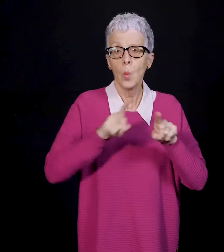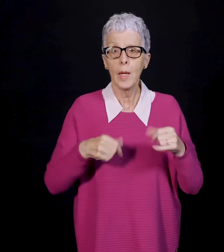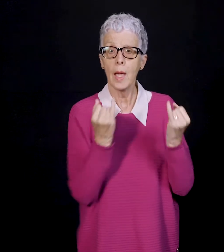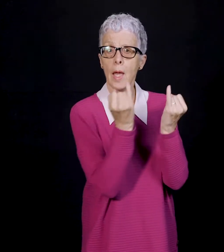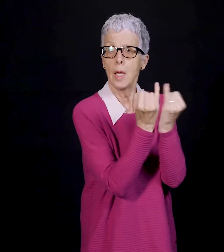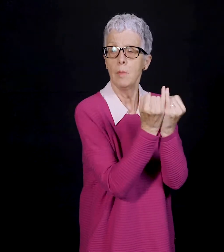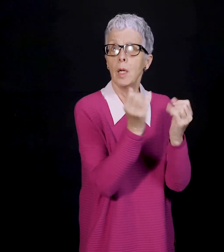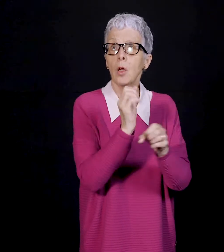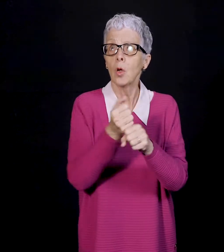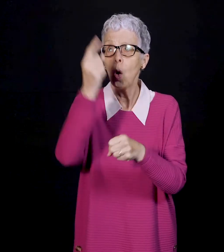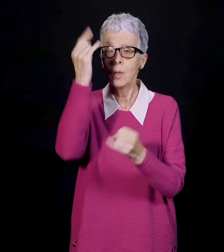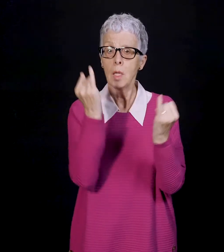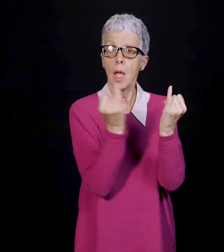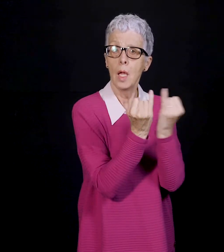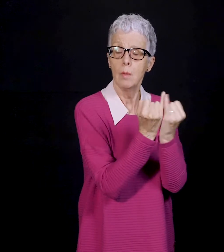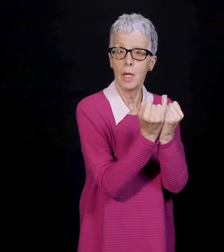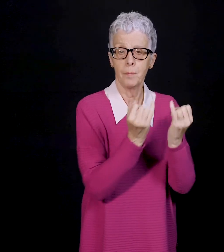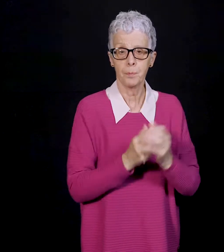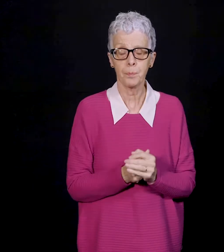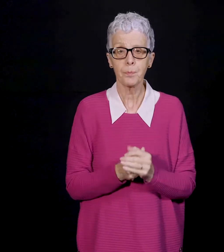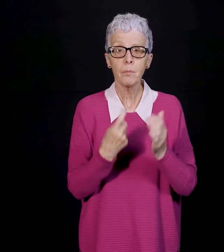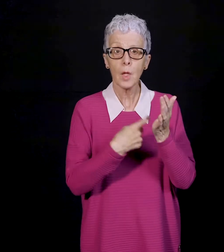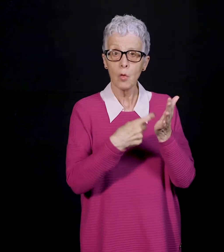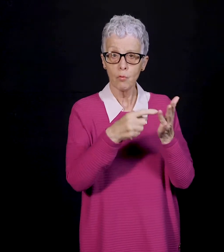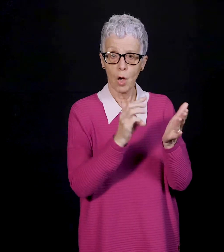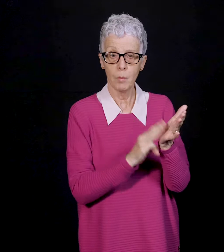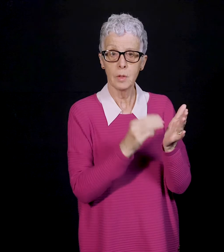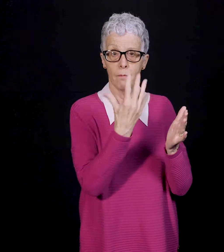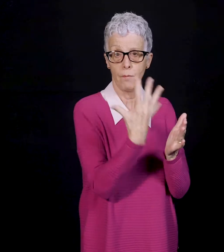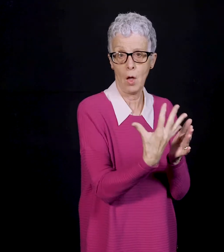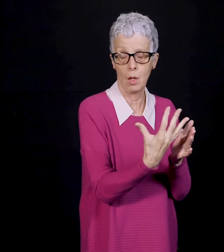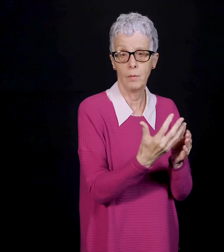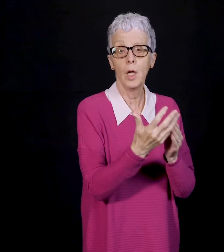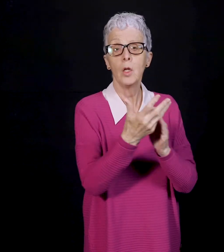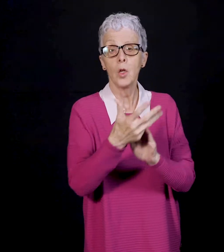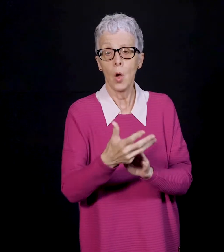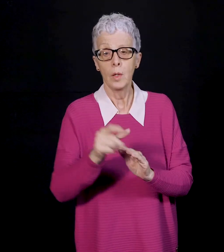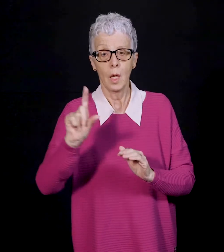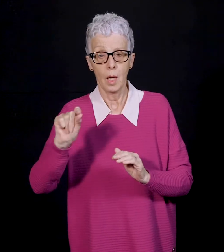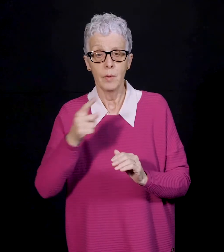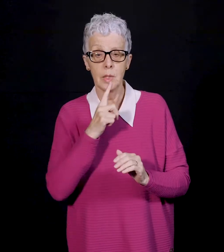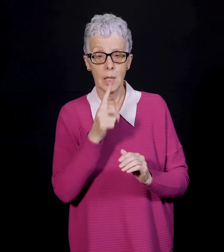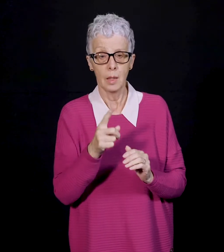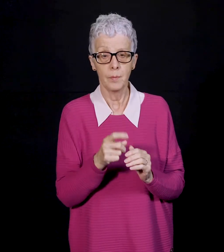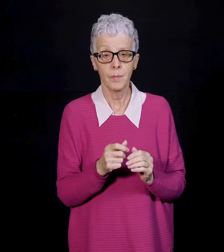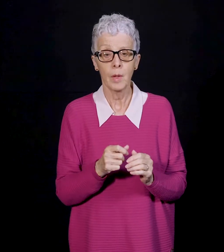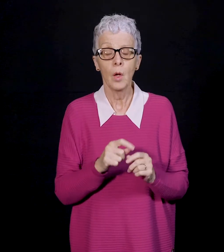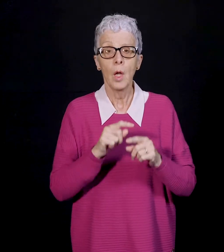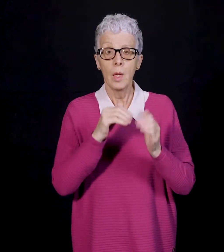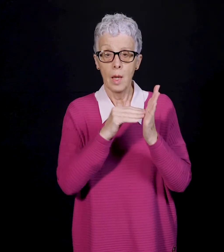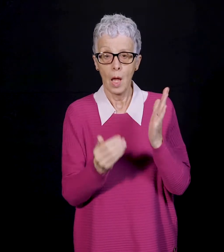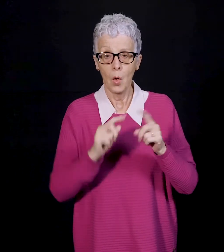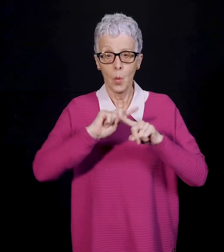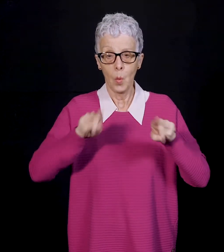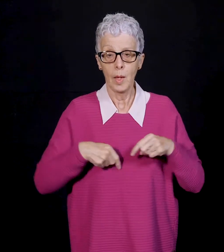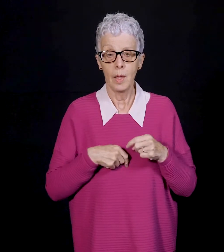or God's enemies. Romans 5 and verse 9 to 11 actually puts it like this. It says, since now we've